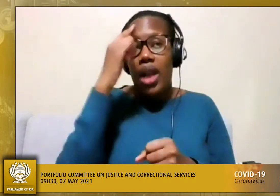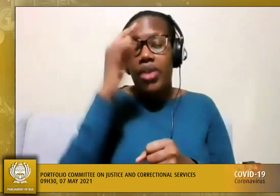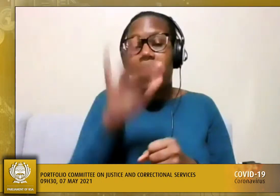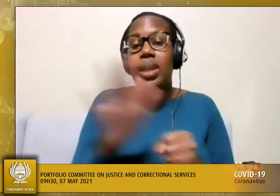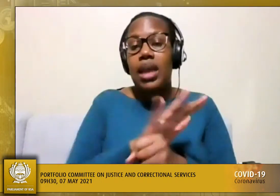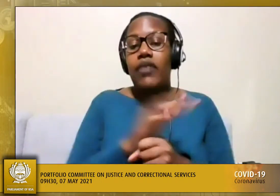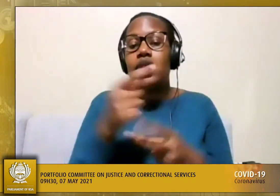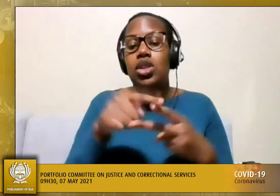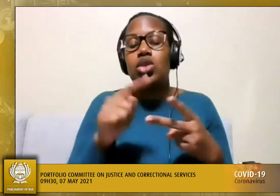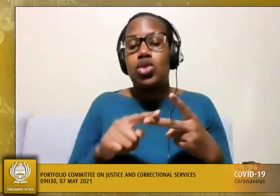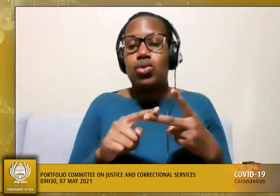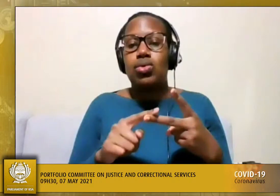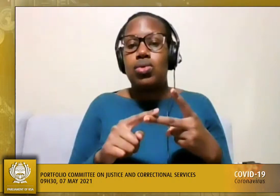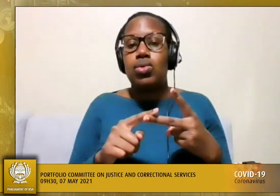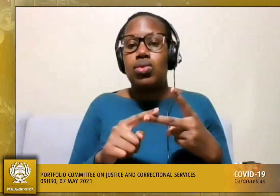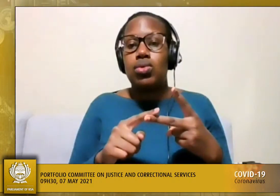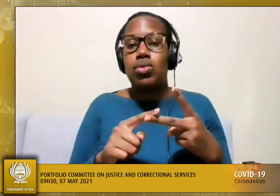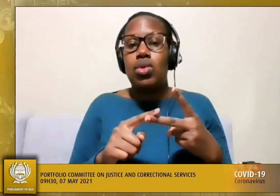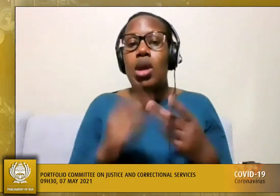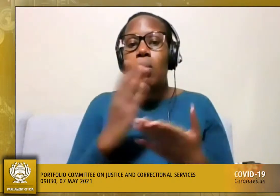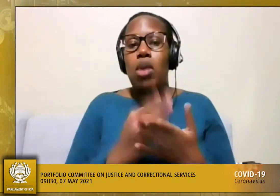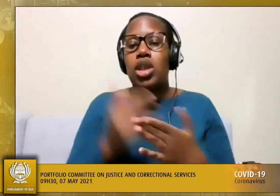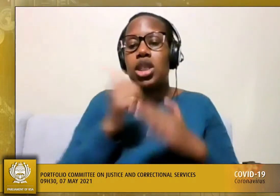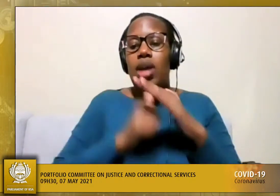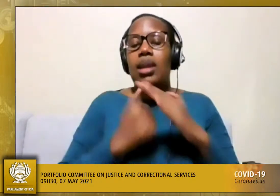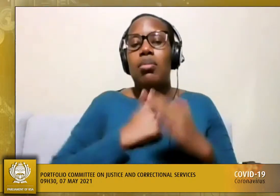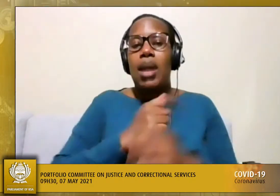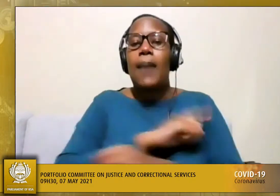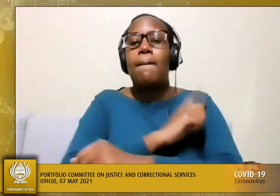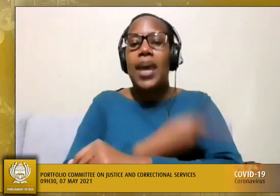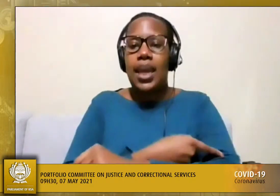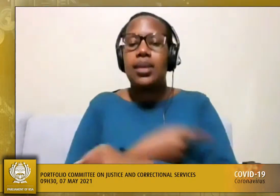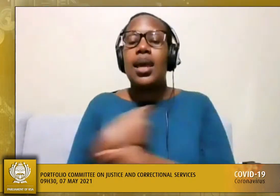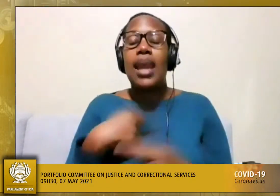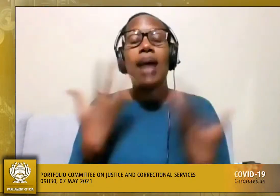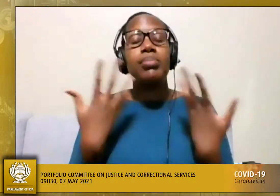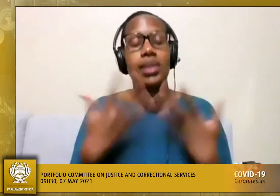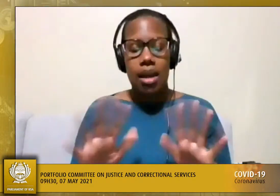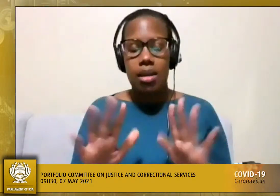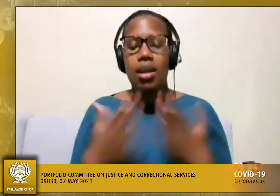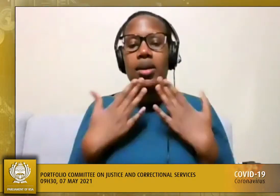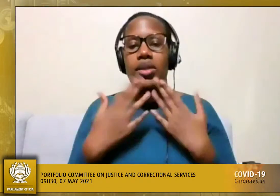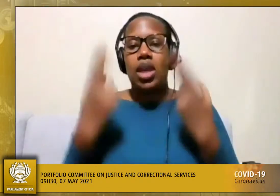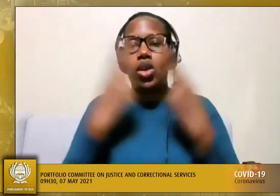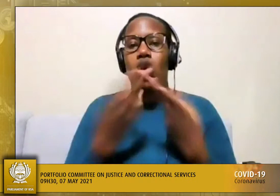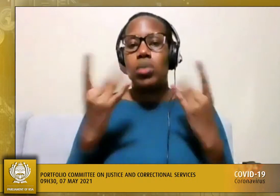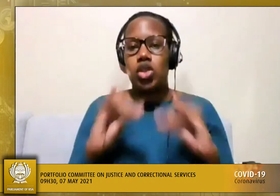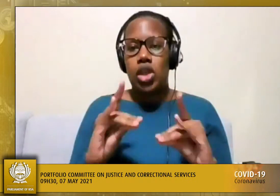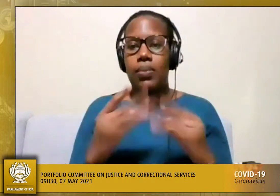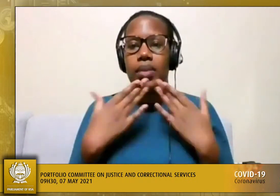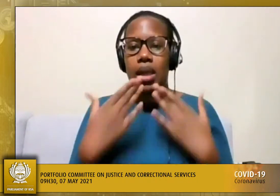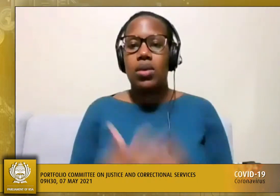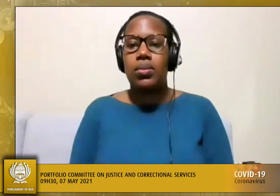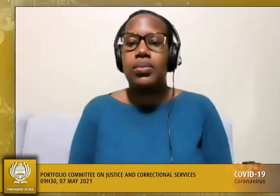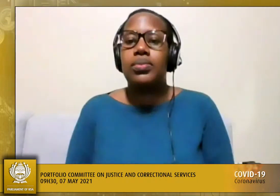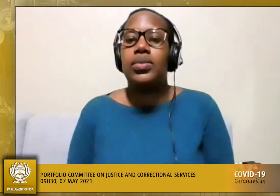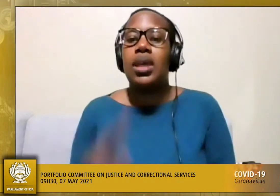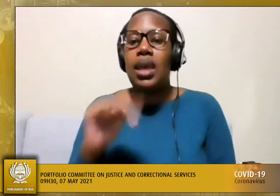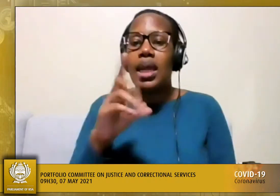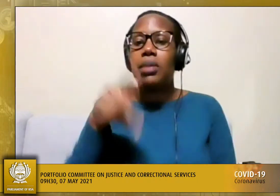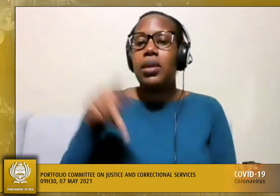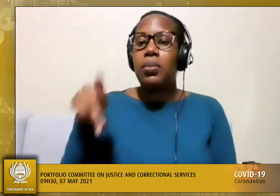the two aspects that falls within my mandate and I'm done thank you honorable chairperson thank you yeah thank you there